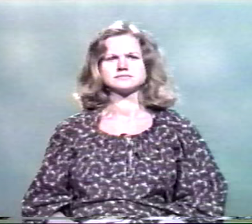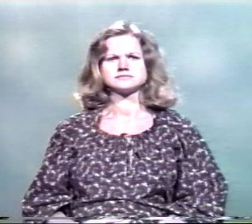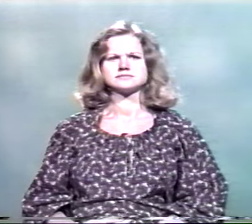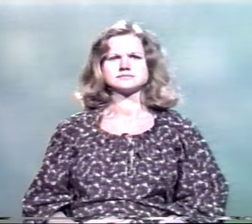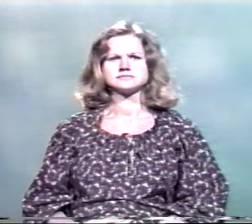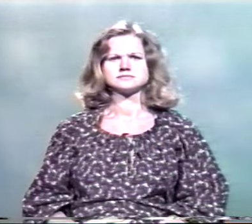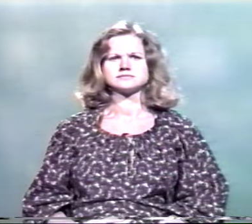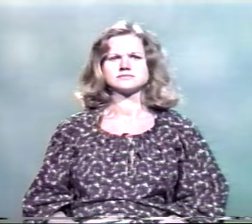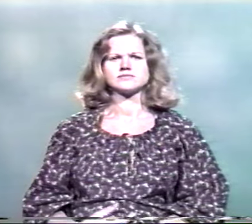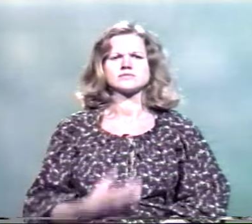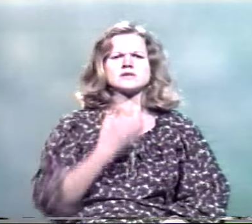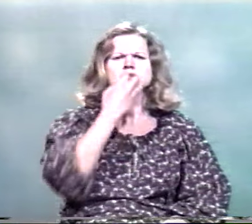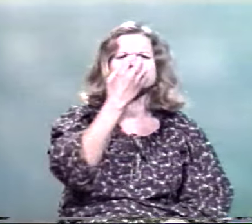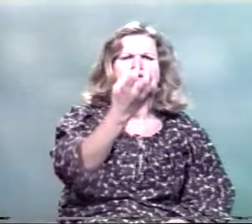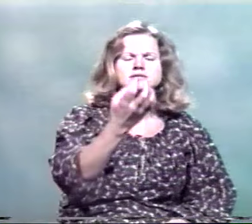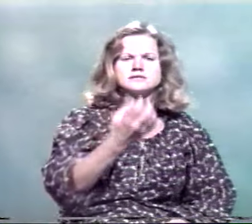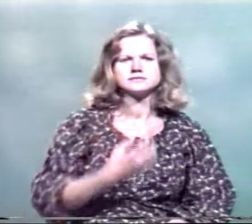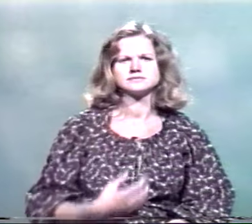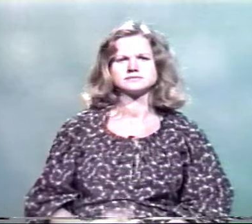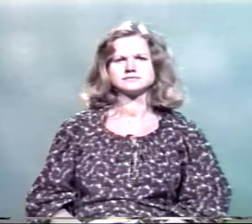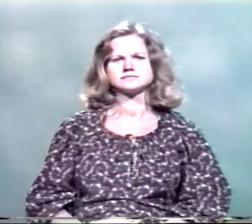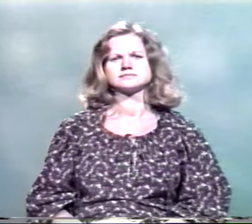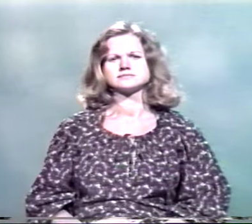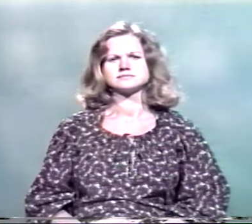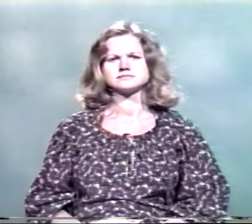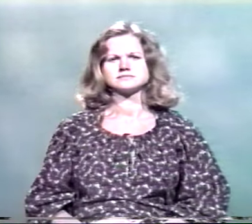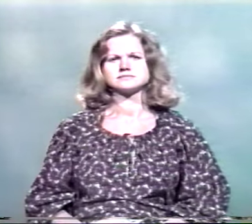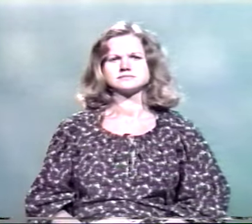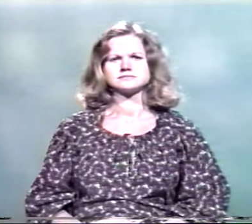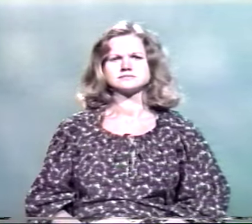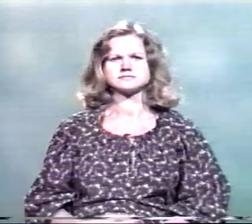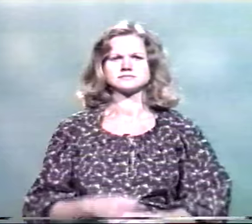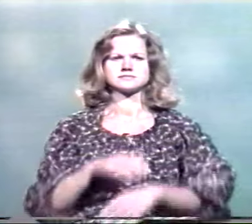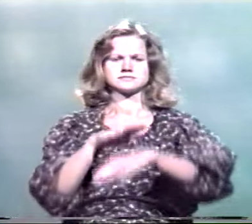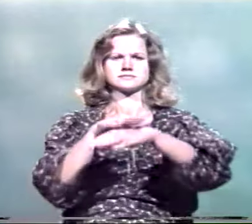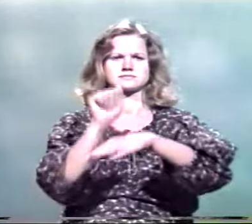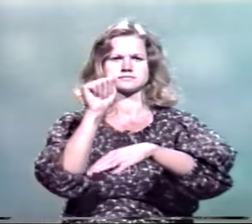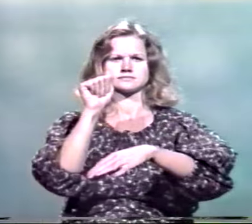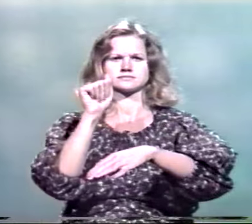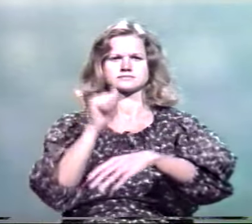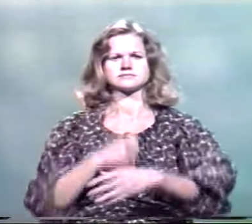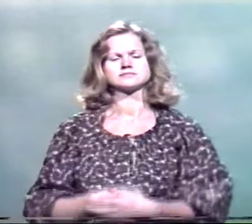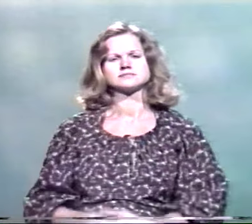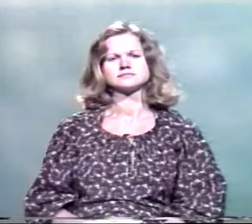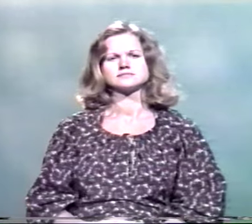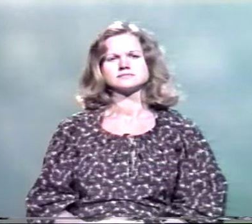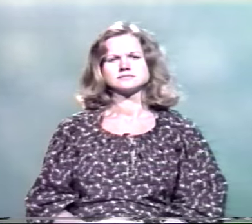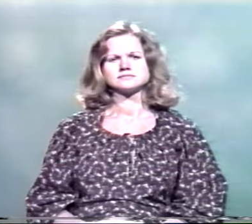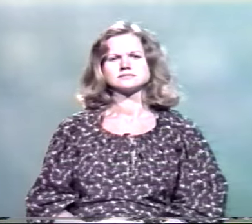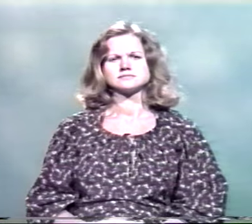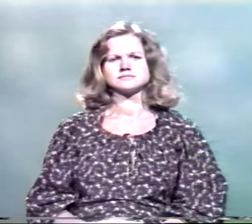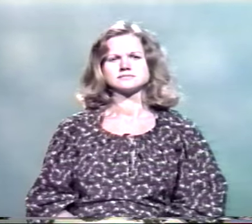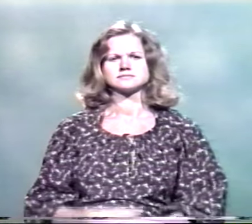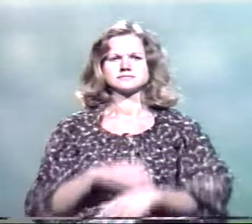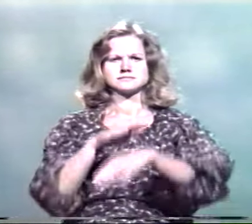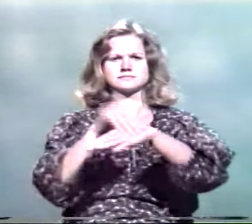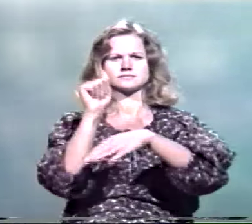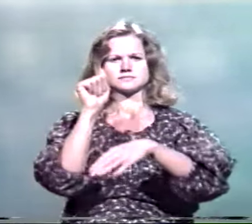To yell or holler. To summon or call. To summon or call.